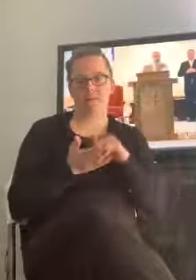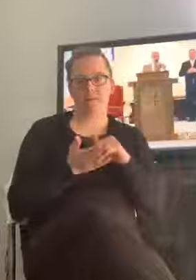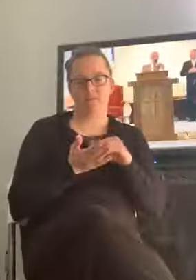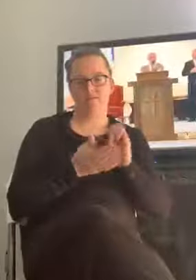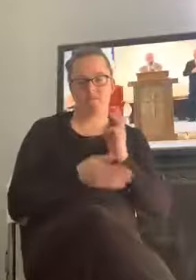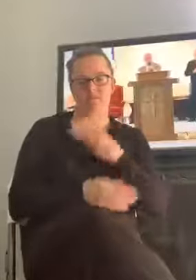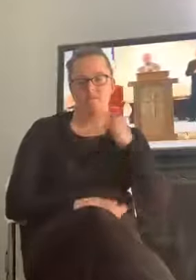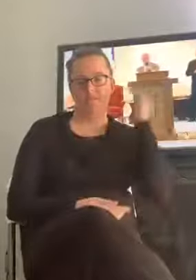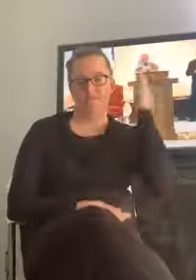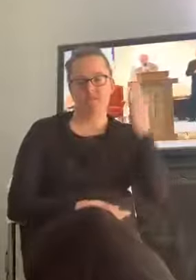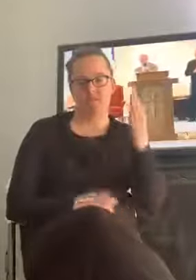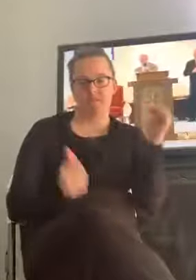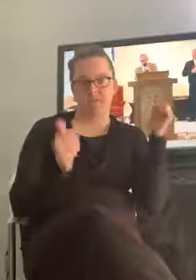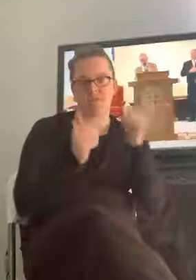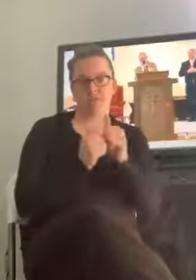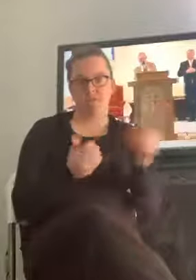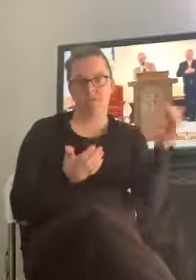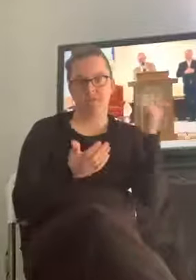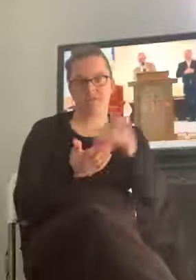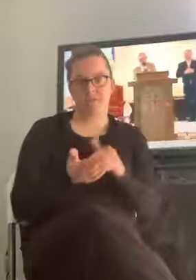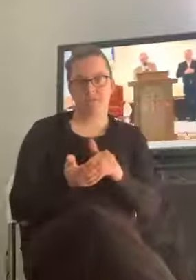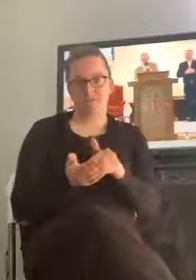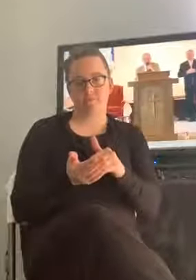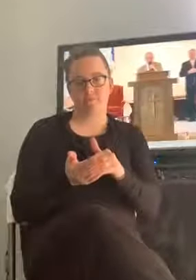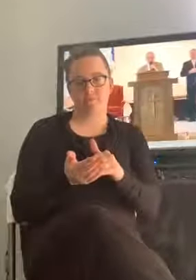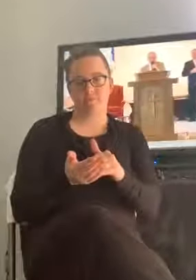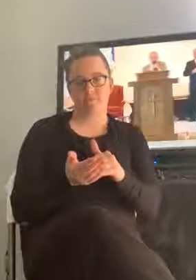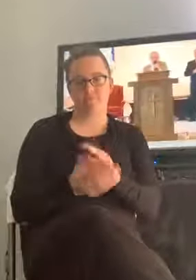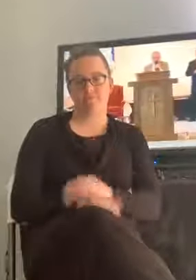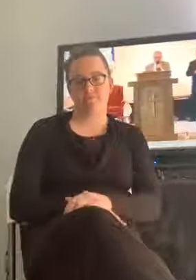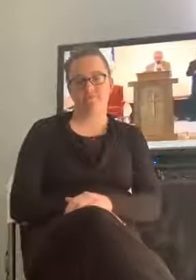together enjoying the blessings of the Lord as a body. Amen.